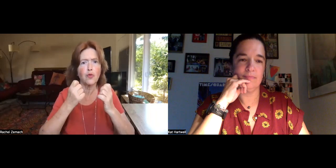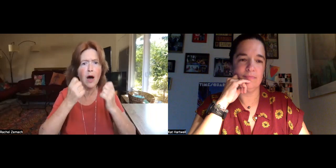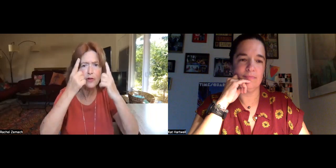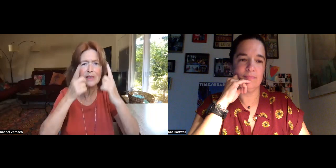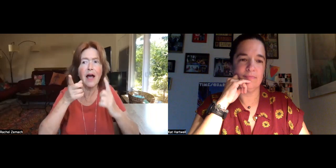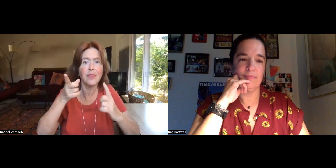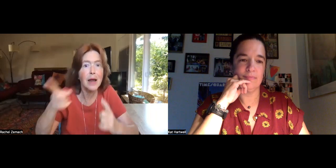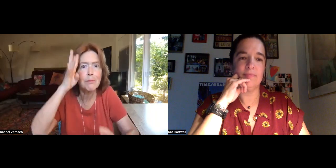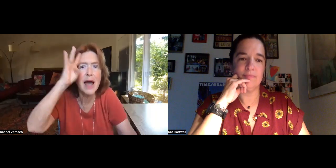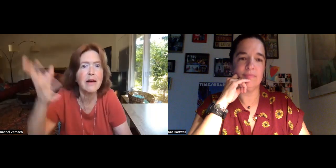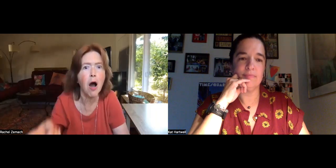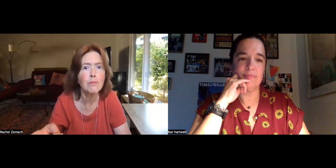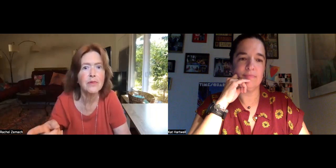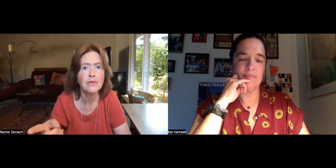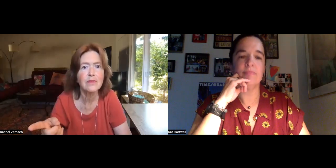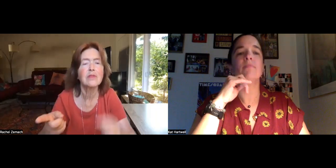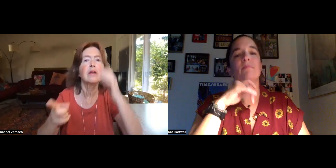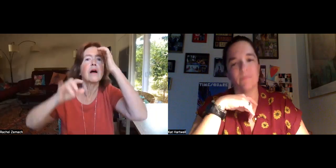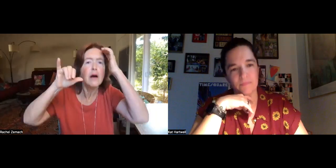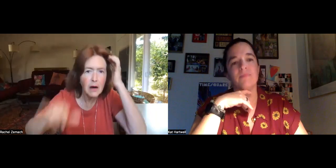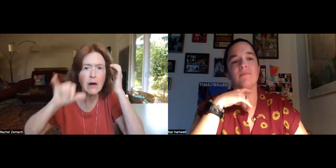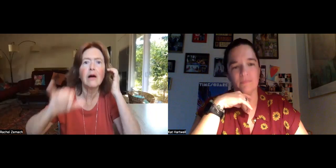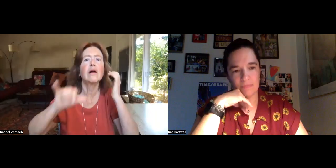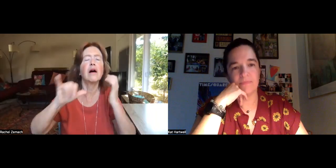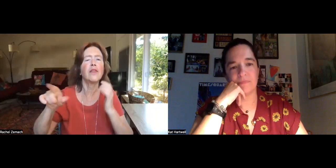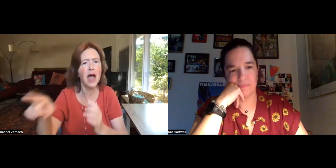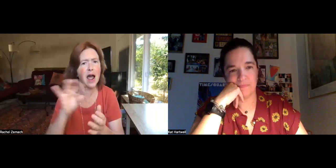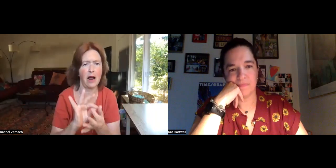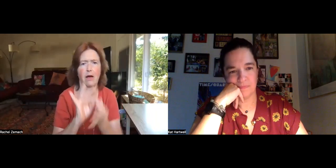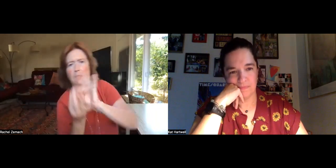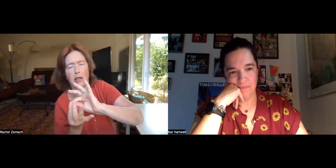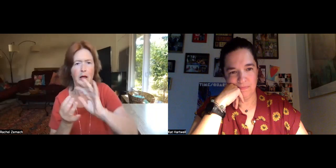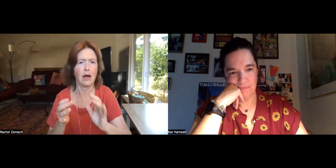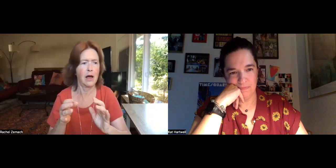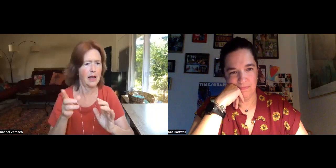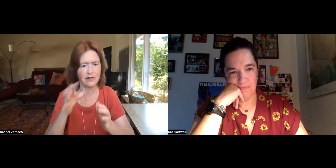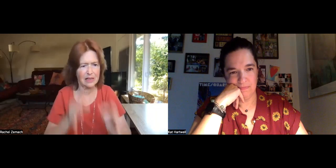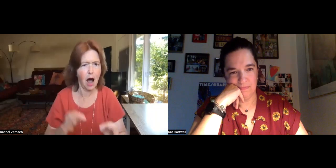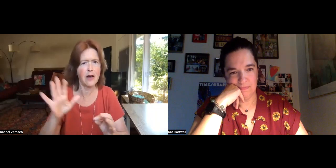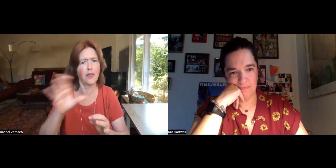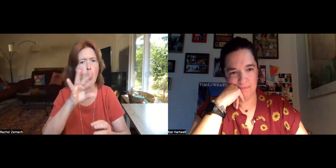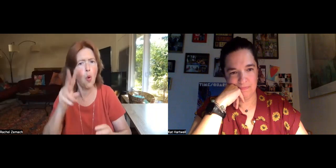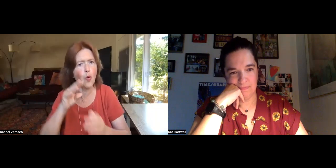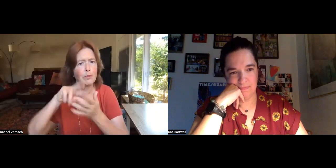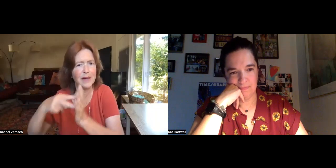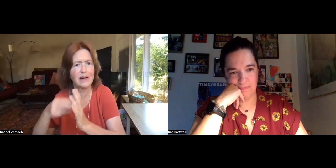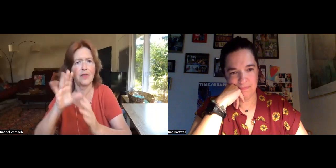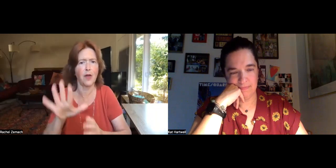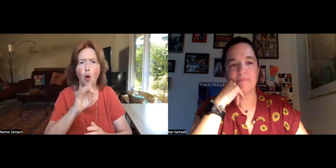understand they made it up. They started their own meaning, their